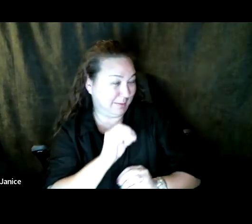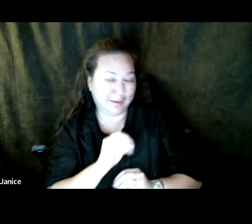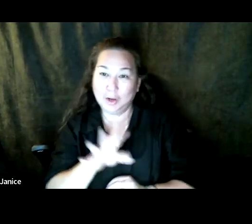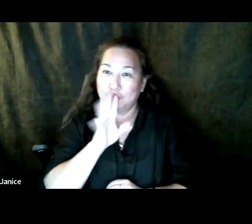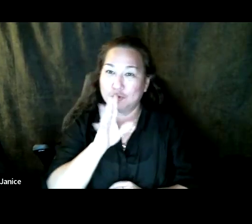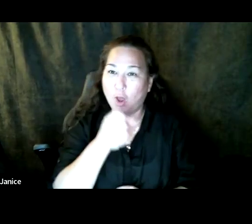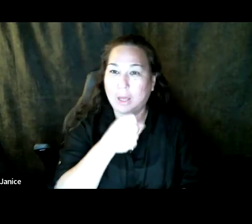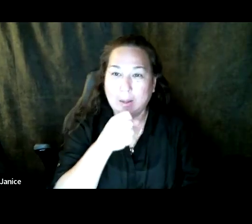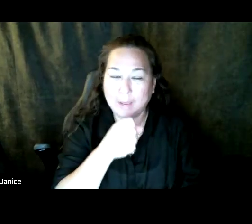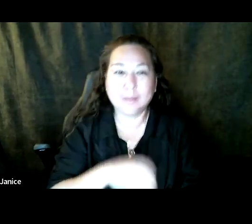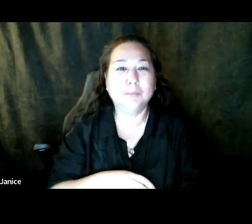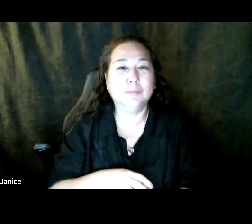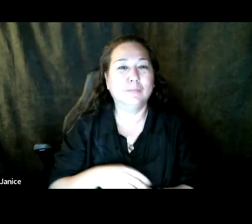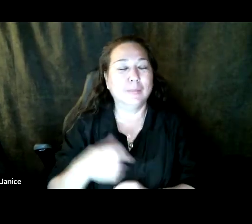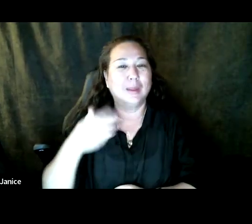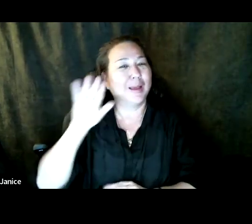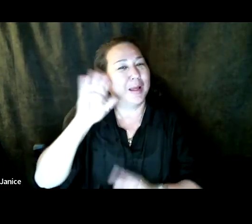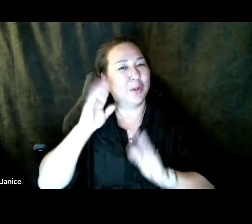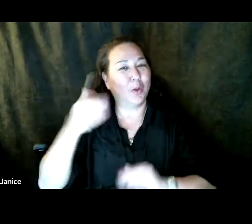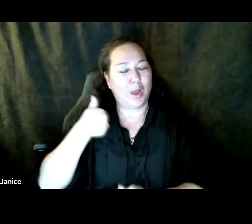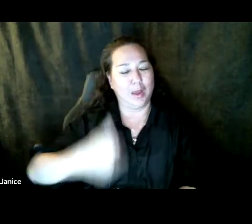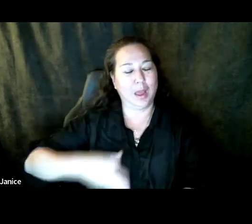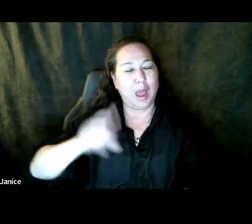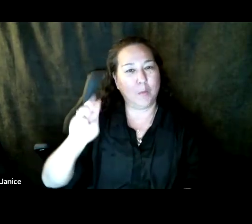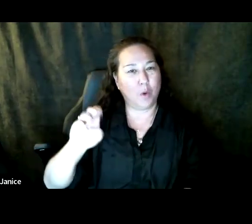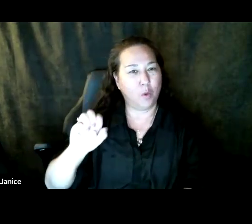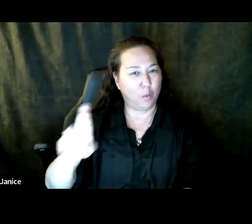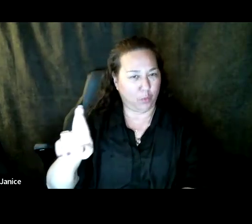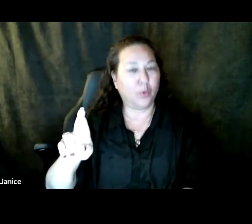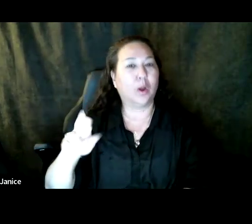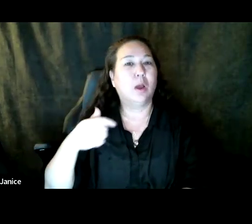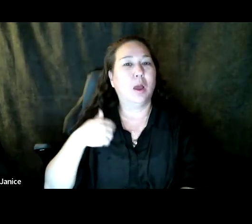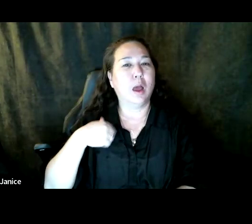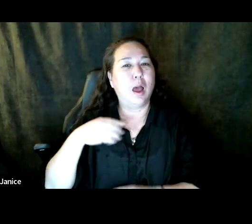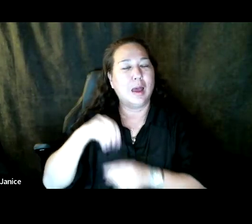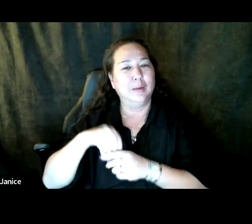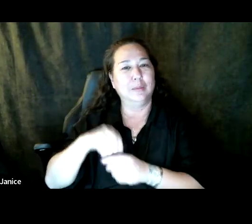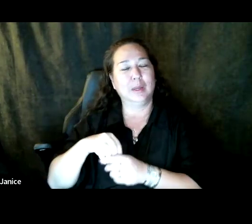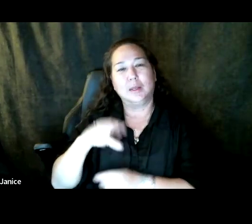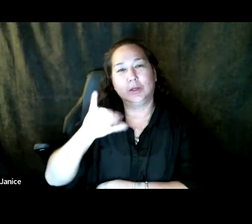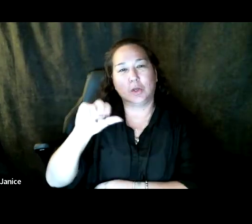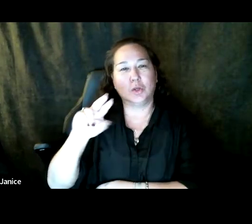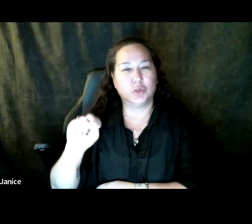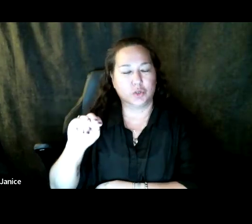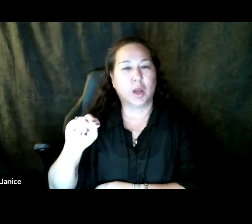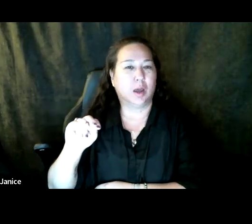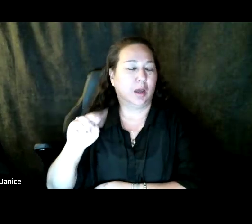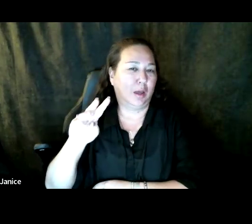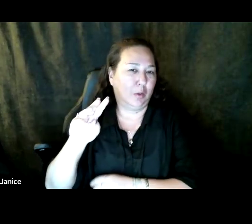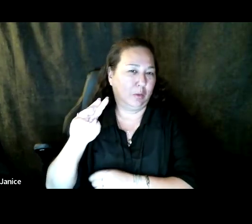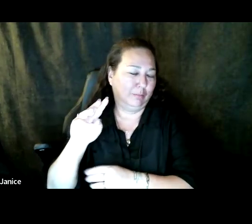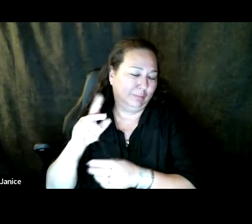chair mentioned, my name is Omer Ismail. I am a current senior at the John D. O'Brien School of Math and Science and a first-generation immigrant from